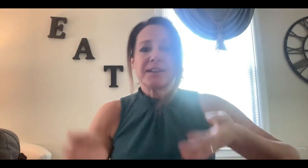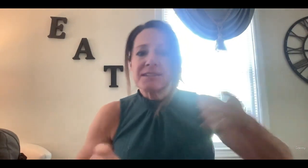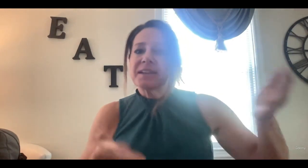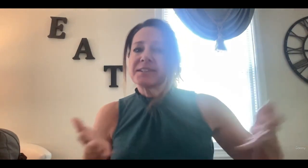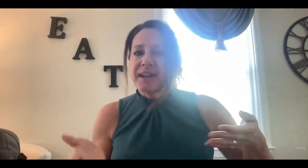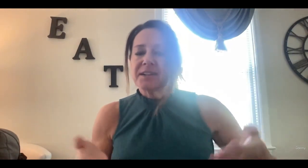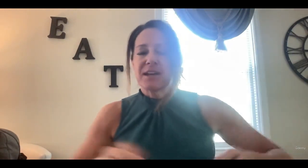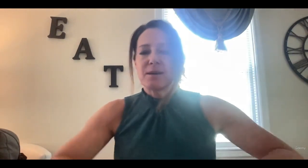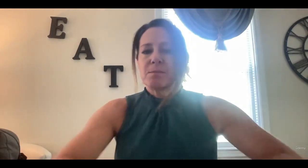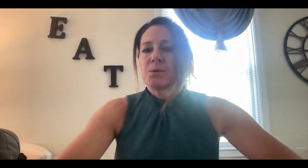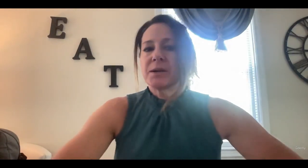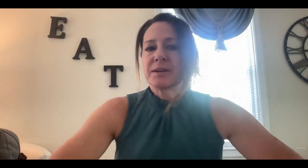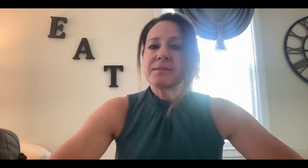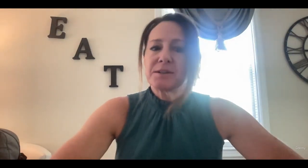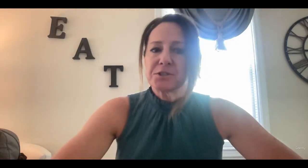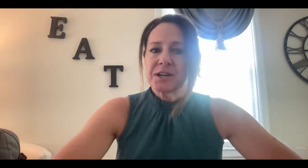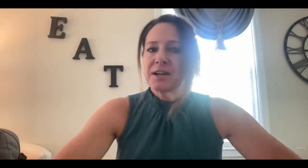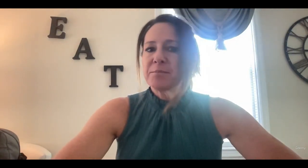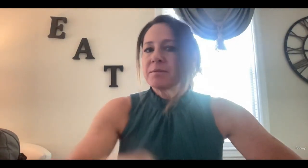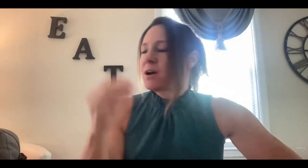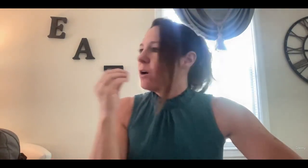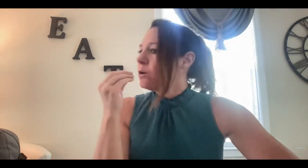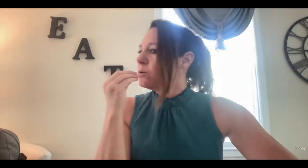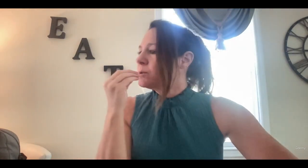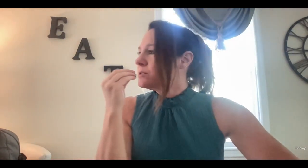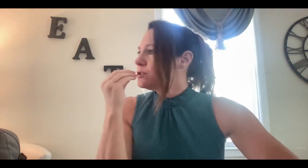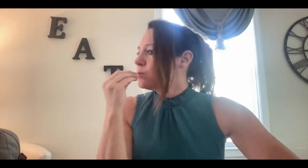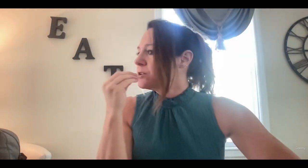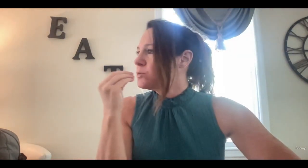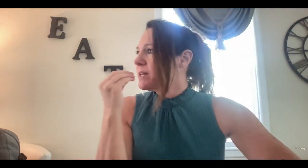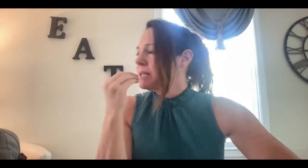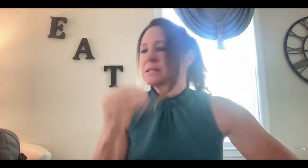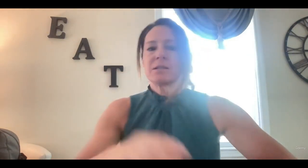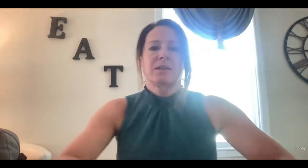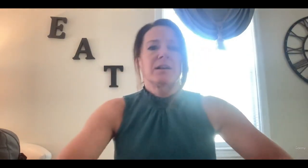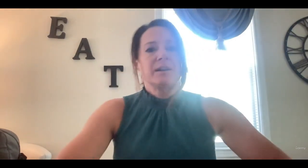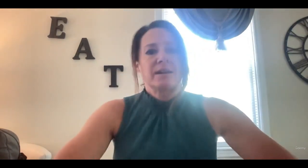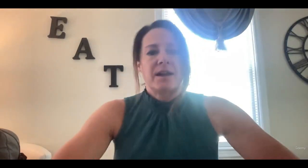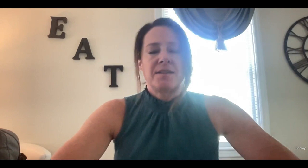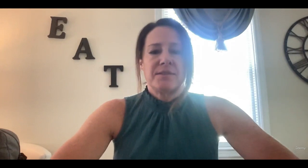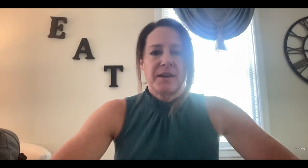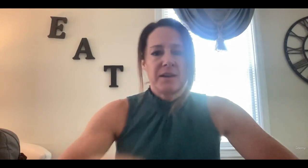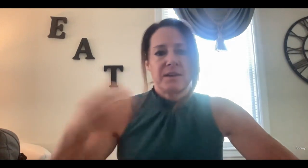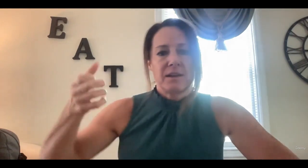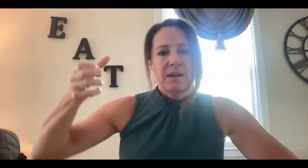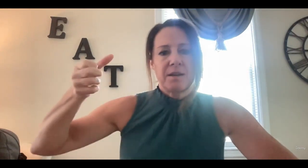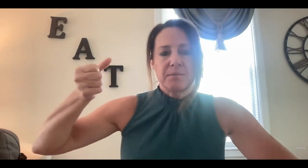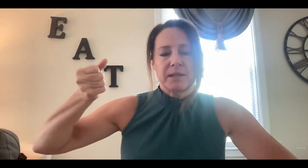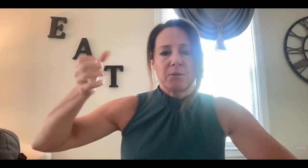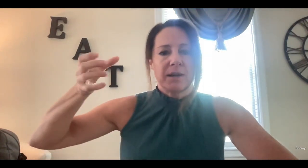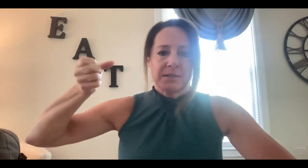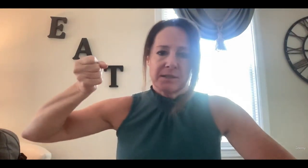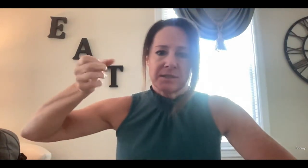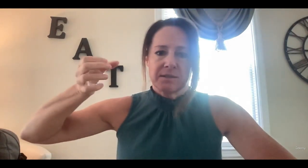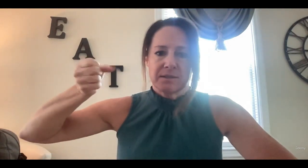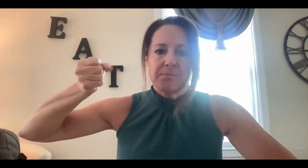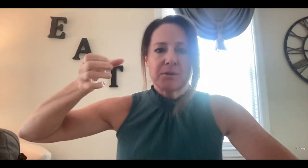like snack time or lunchtime, oh, did you want to eat? And then likewise, this is the milk